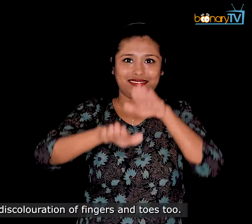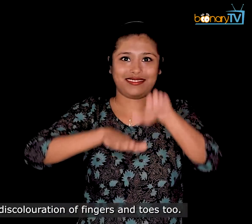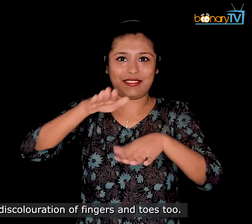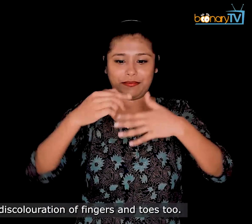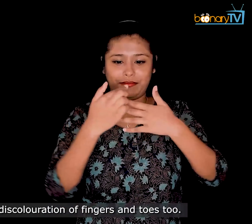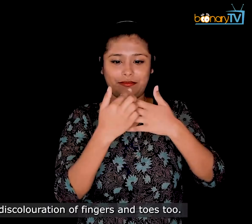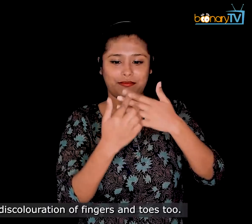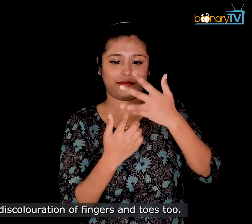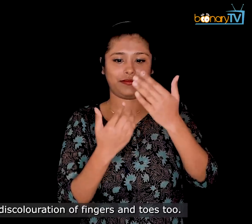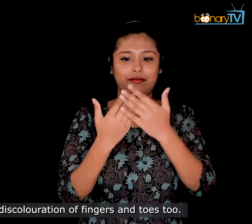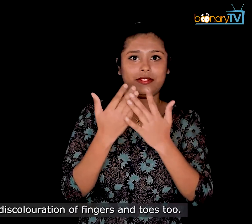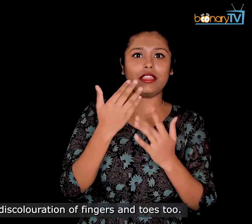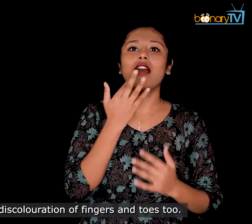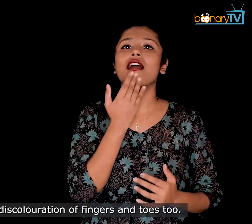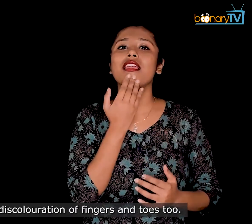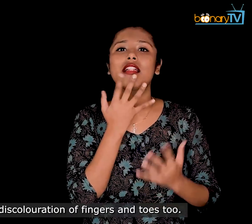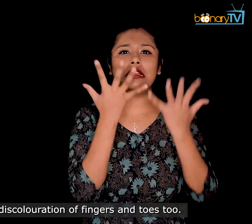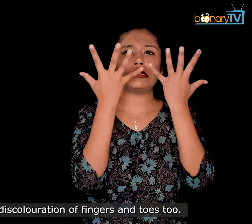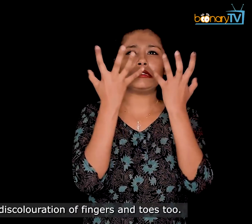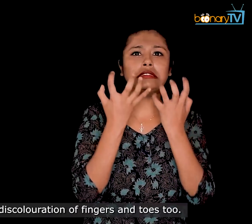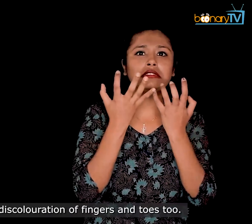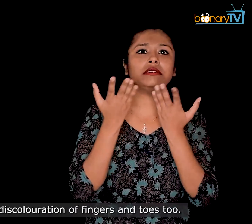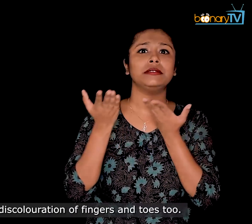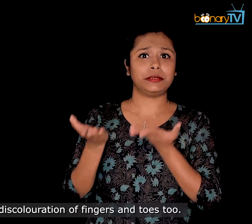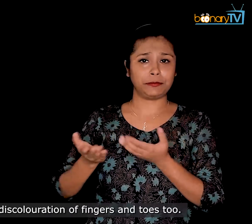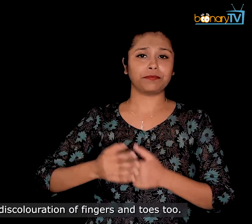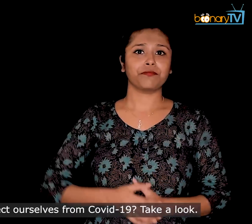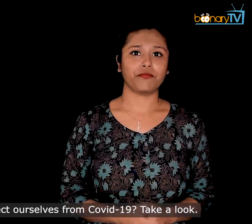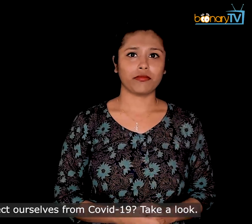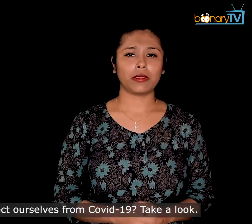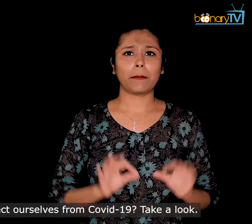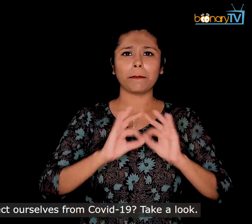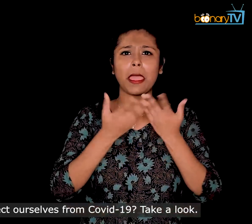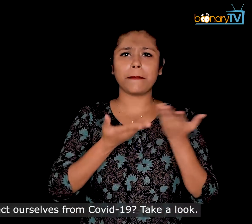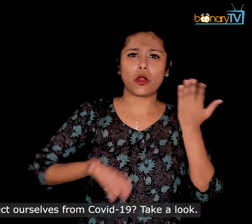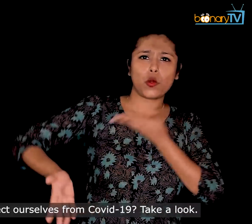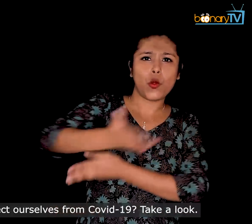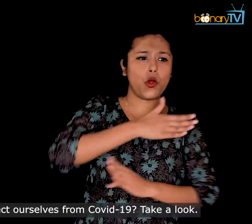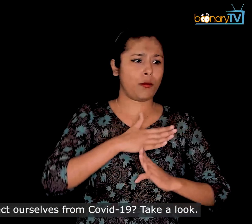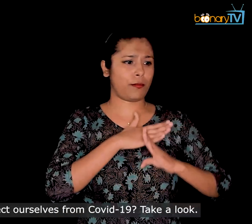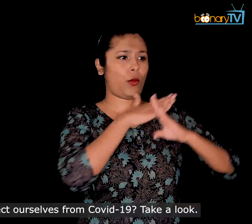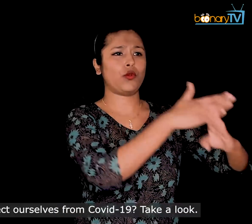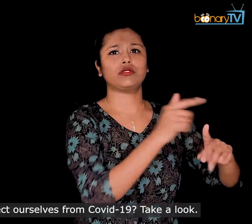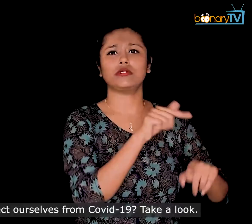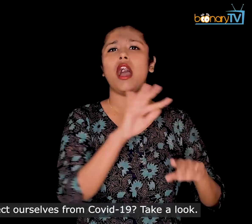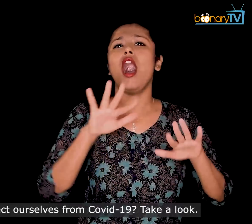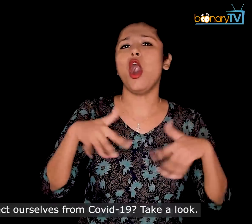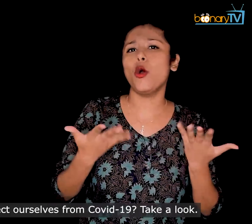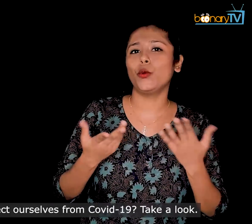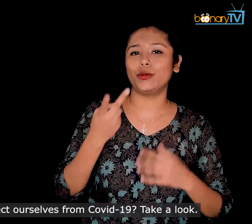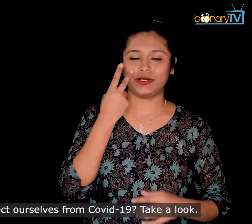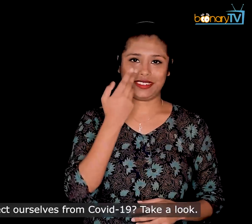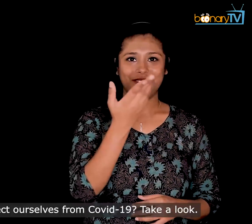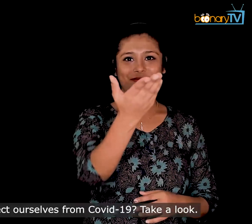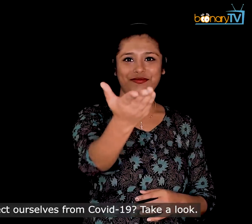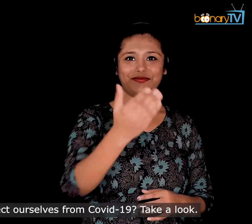of fingers and toes too so how can we protect ourselves from covert 19 take a look